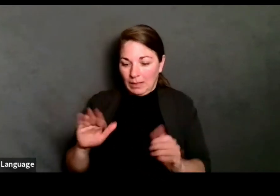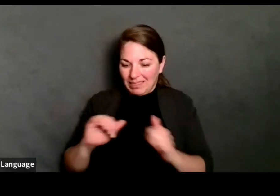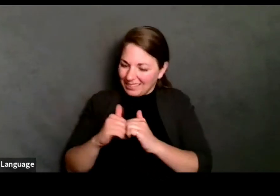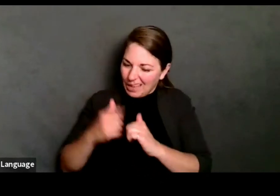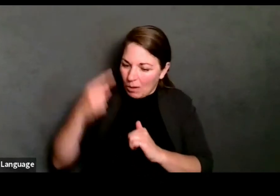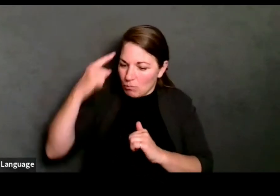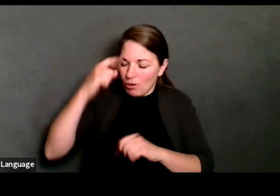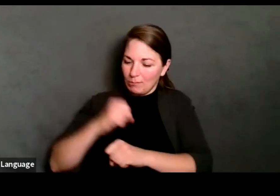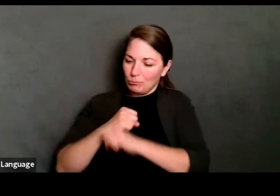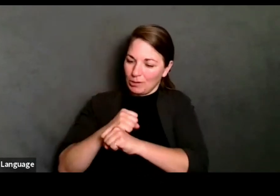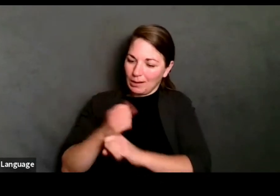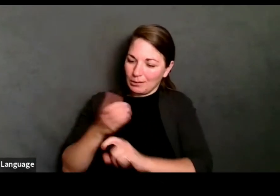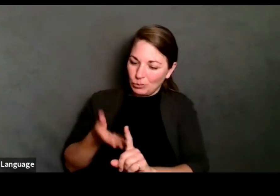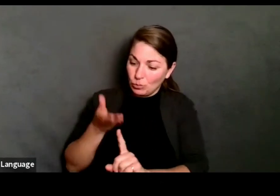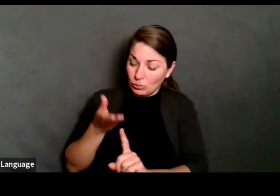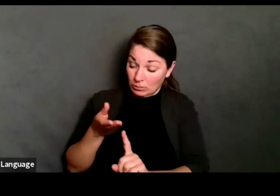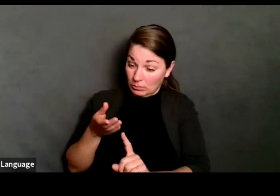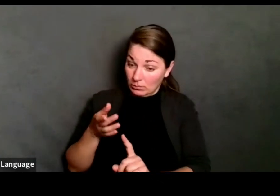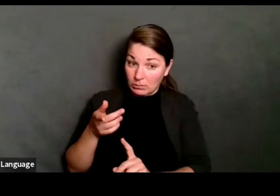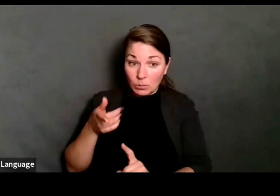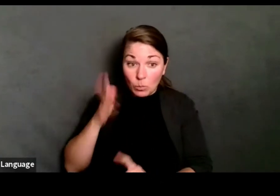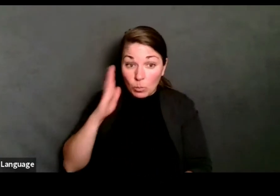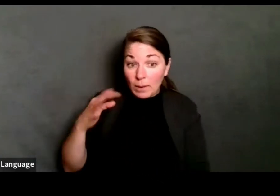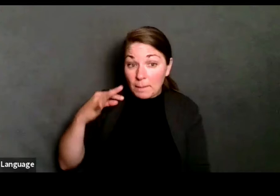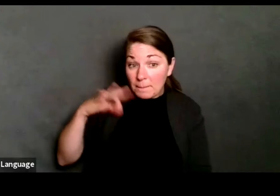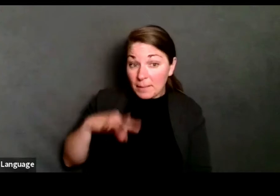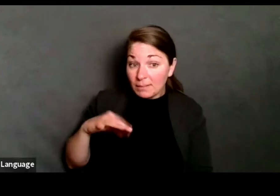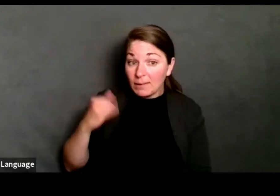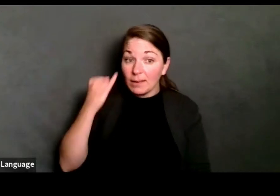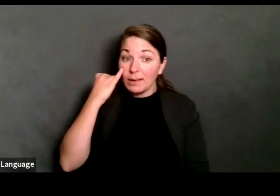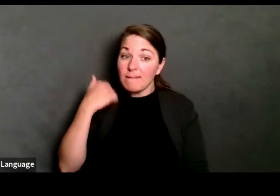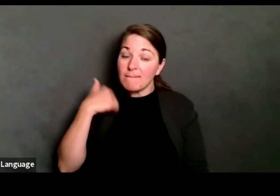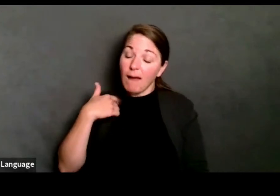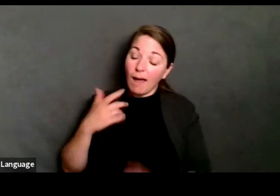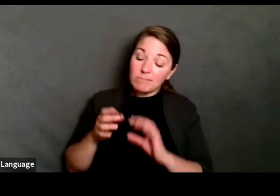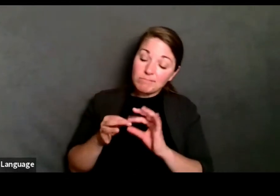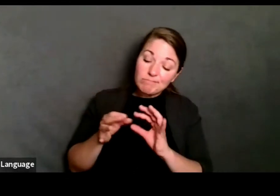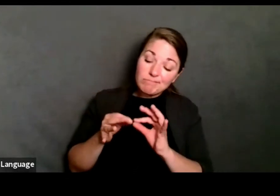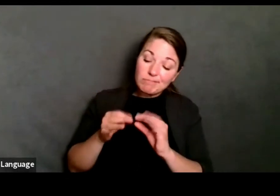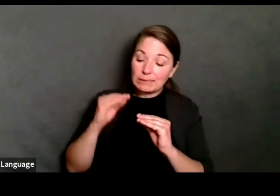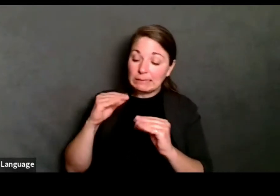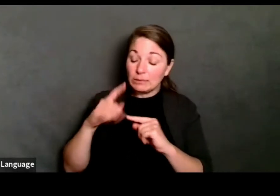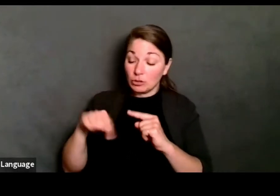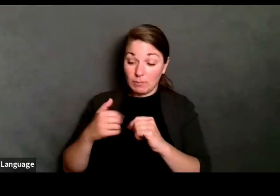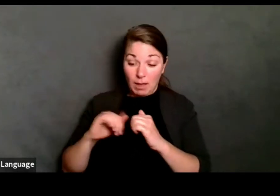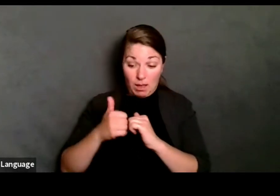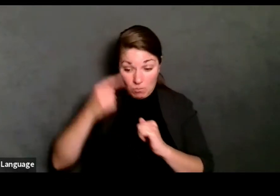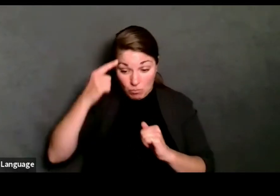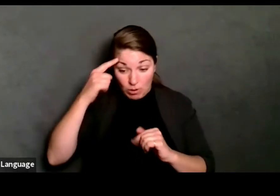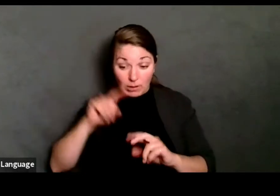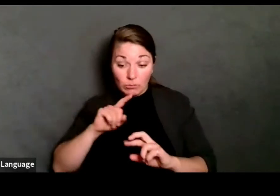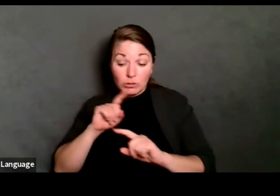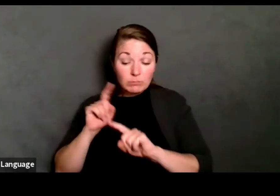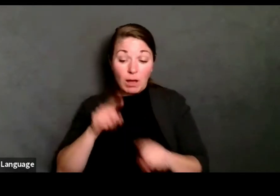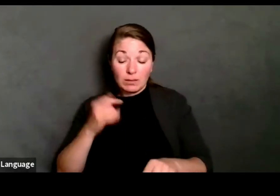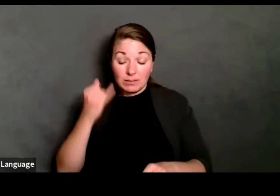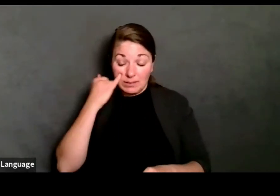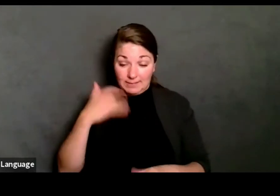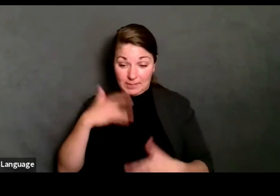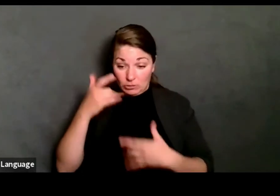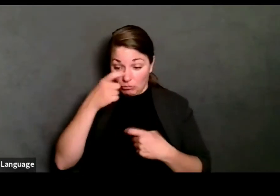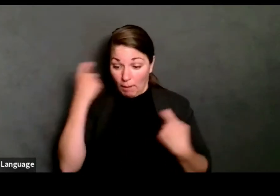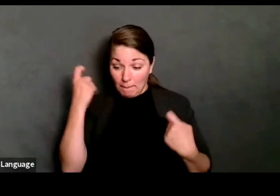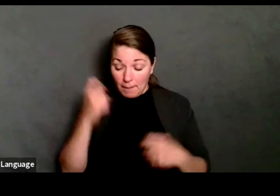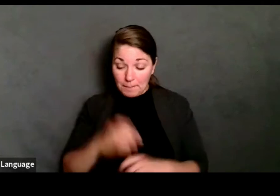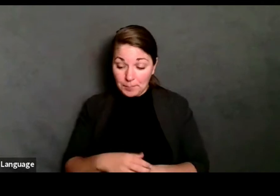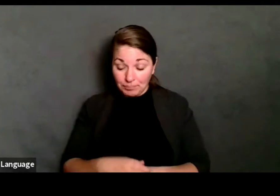protecting you. Would it be helpful to talk a little bit about how the brain responds in traumatic situations?